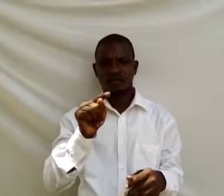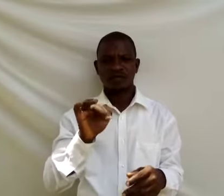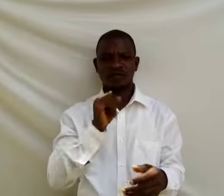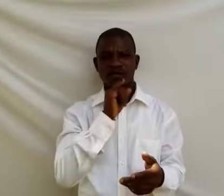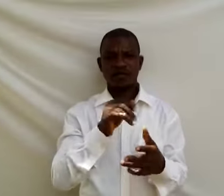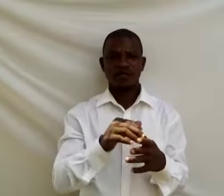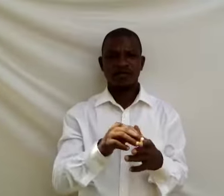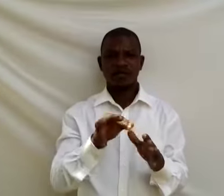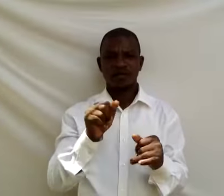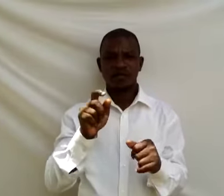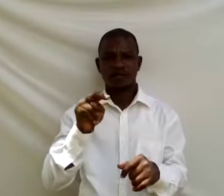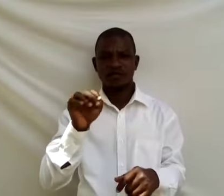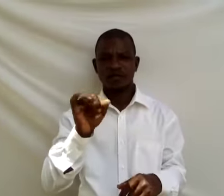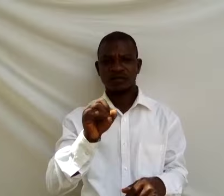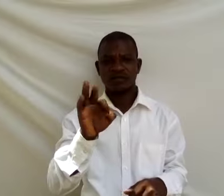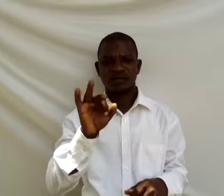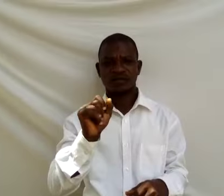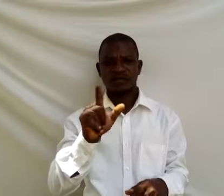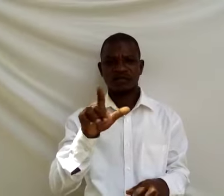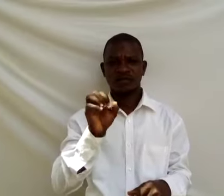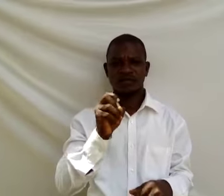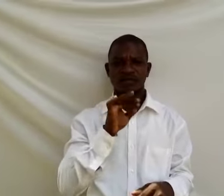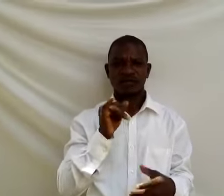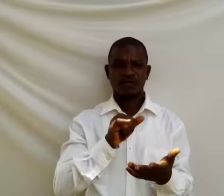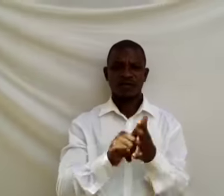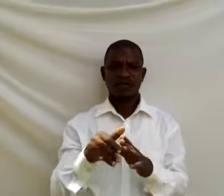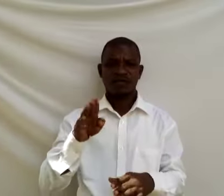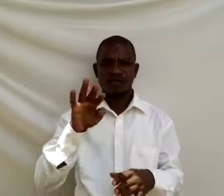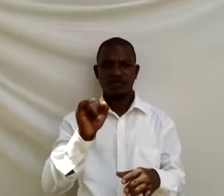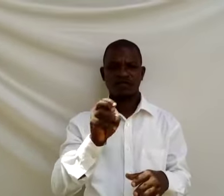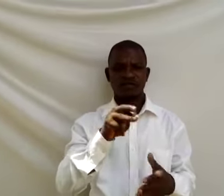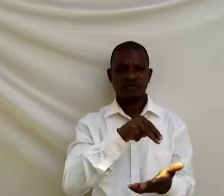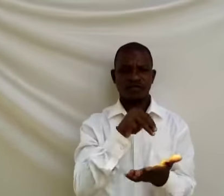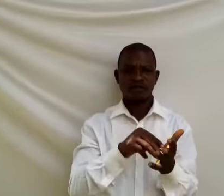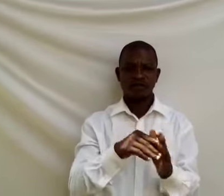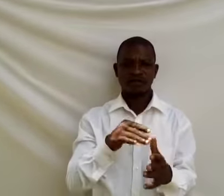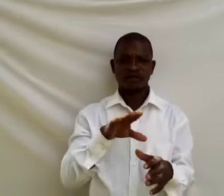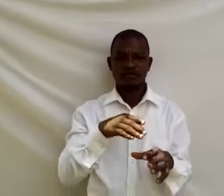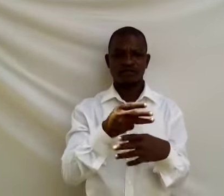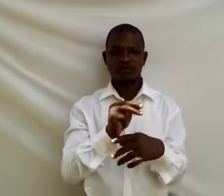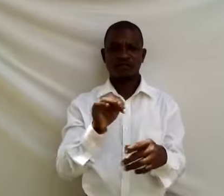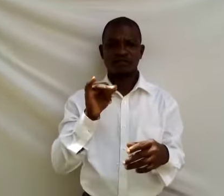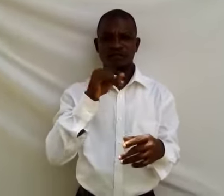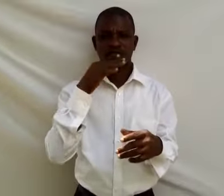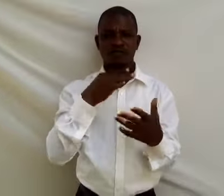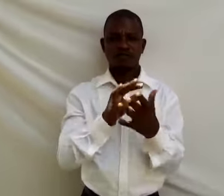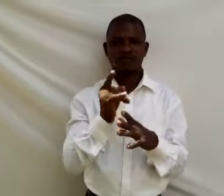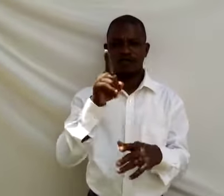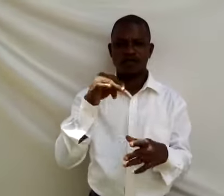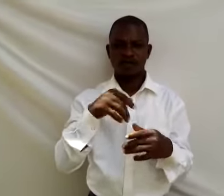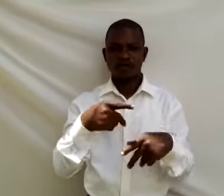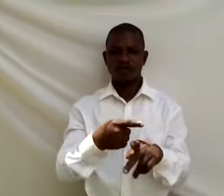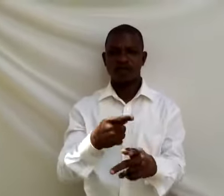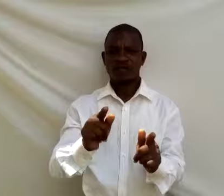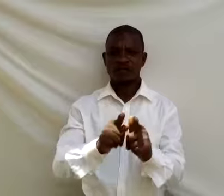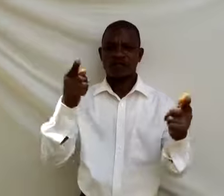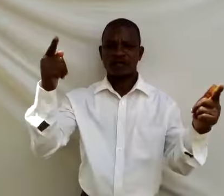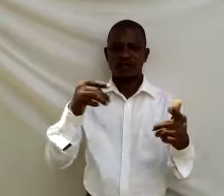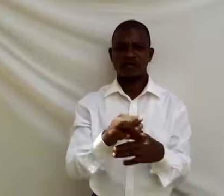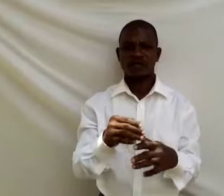Alexander Fleming was a medical microbiologist. He made one of the greatest accidental discoveries